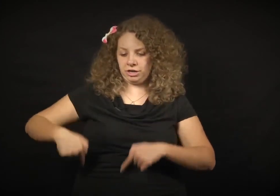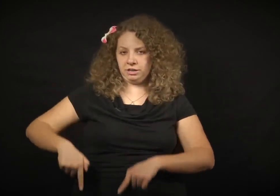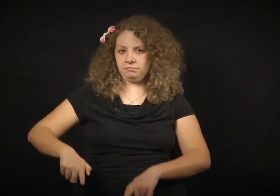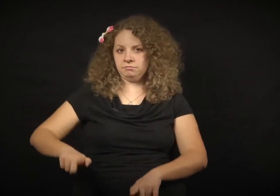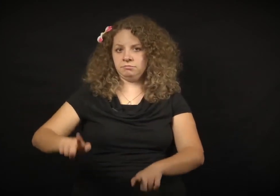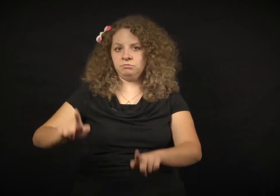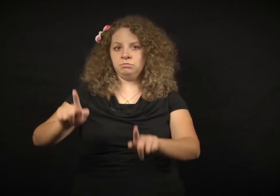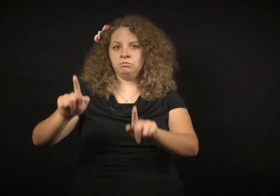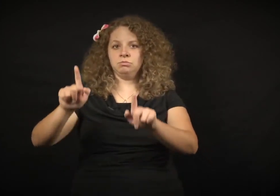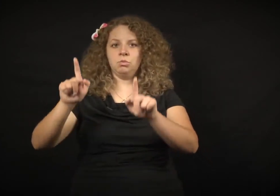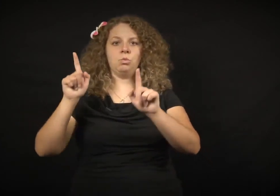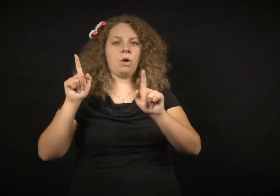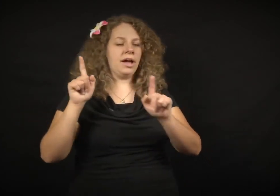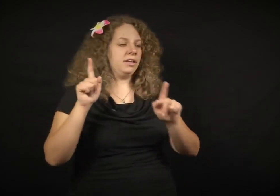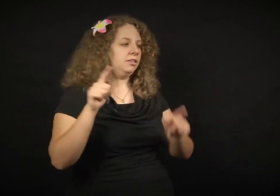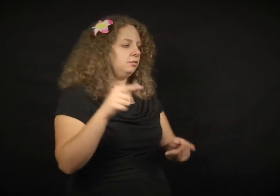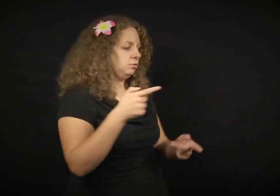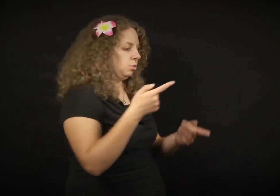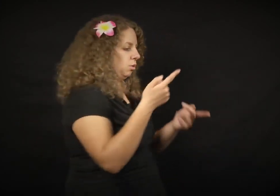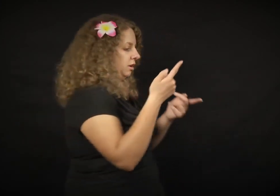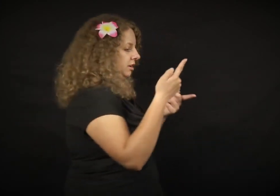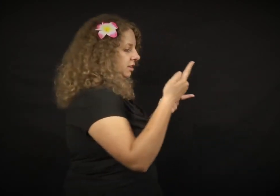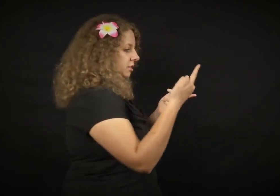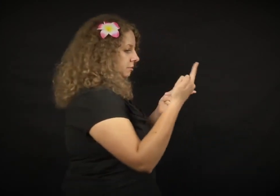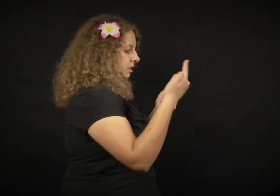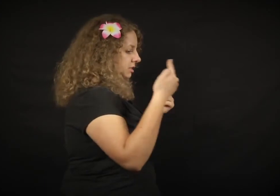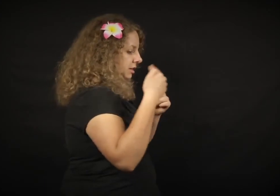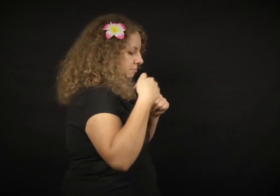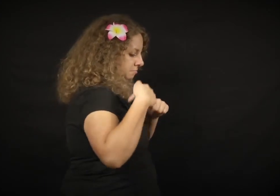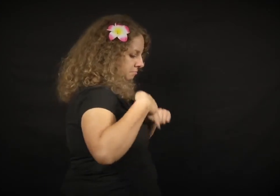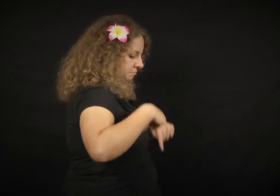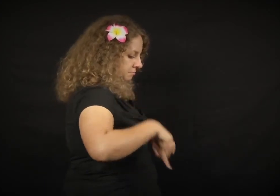During, while, or in the meantime.